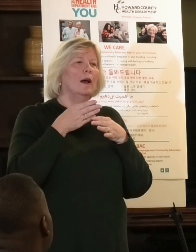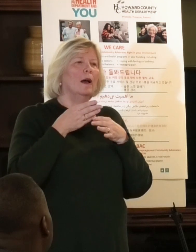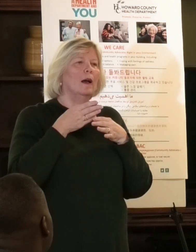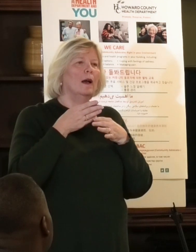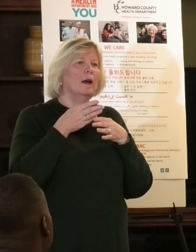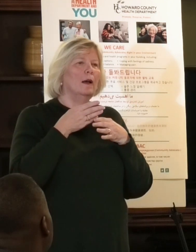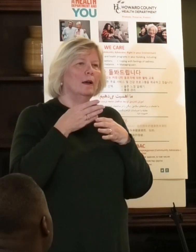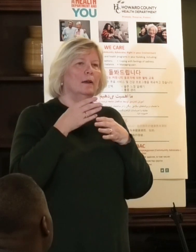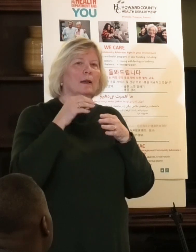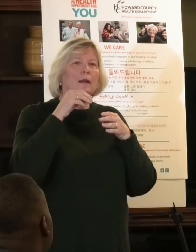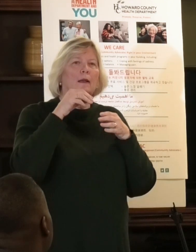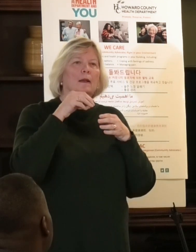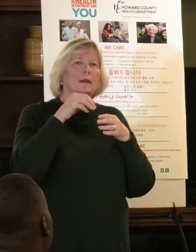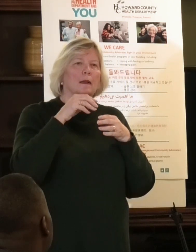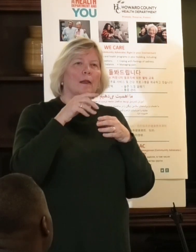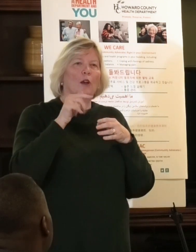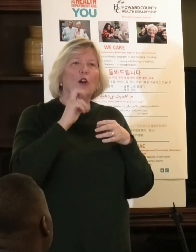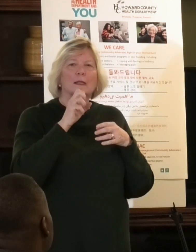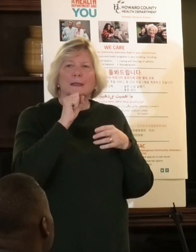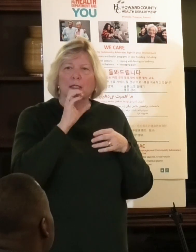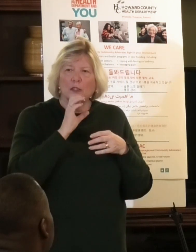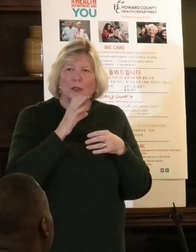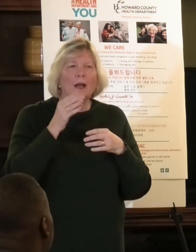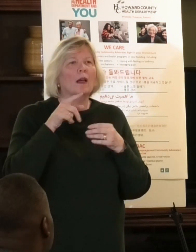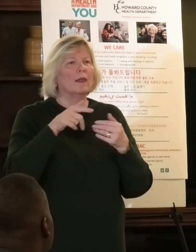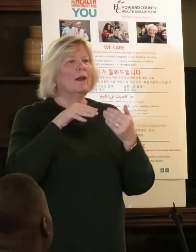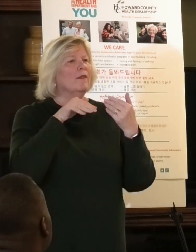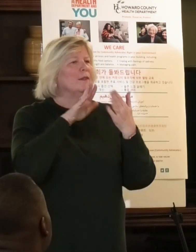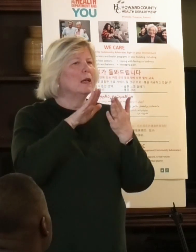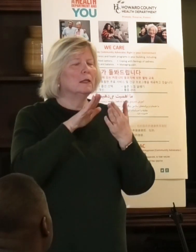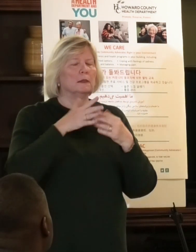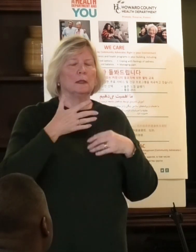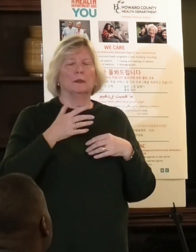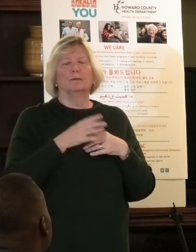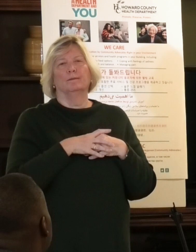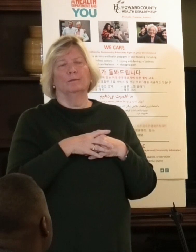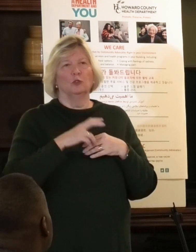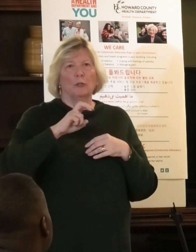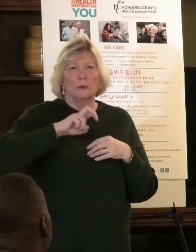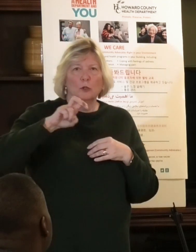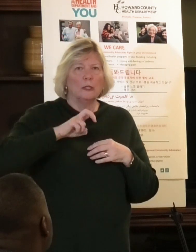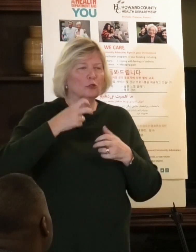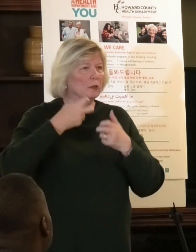in the senior status, and they are facing transportation difficulties